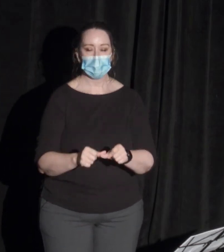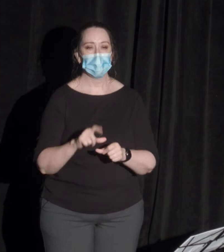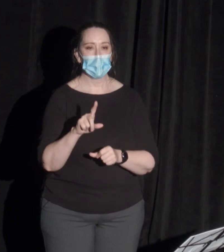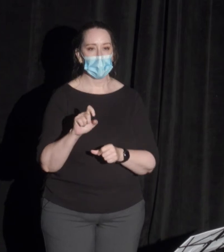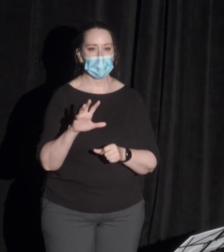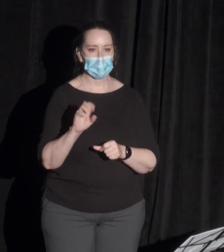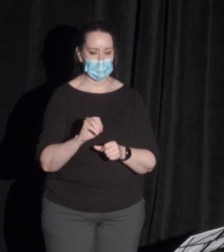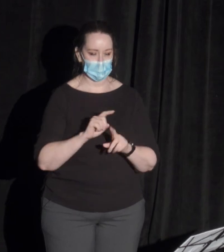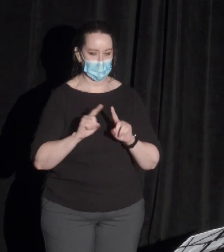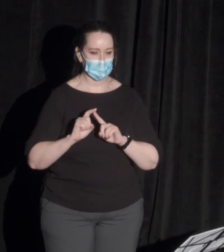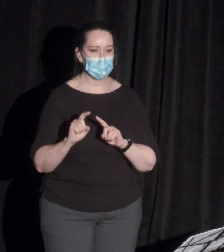nations.